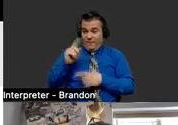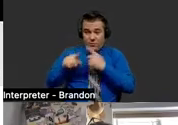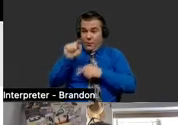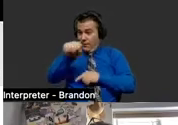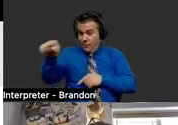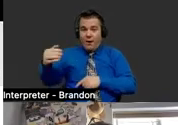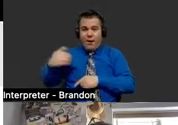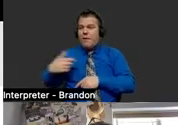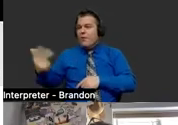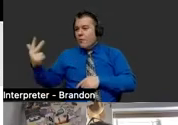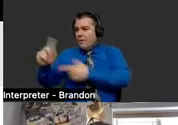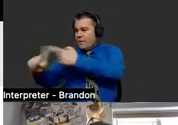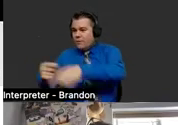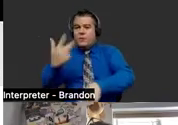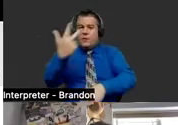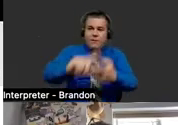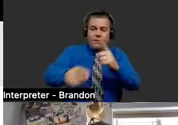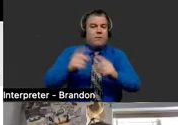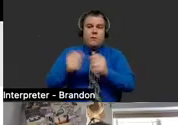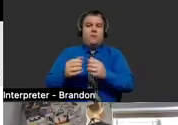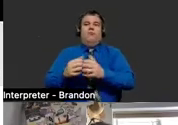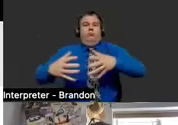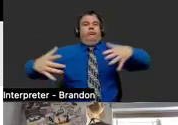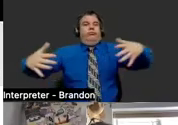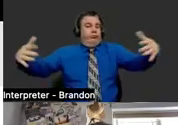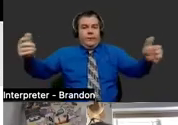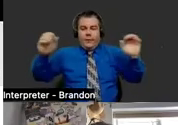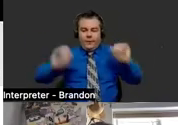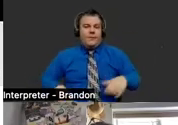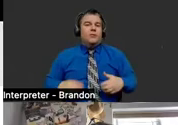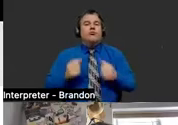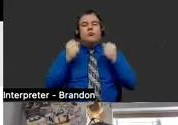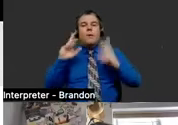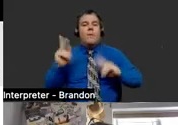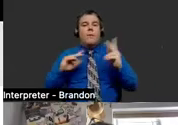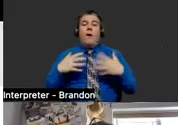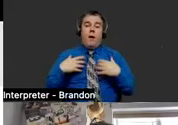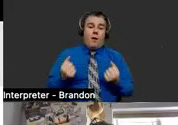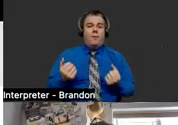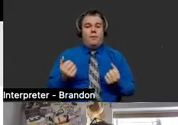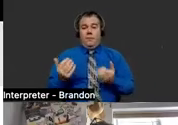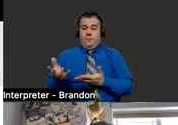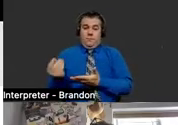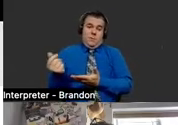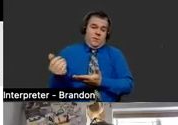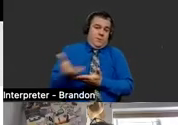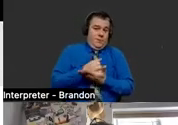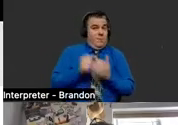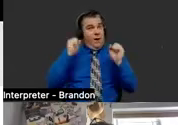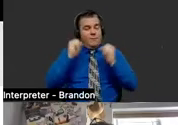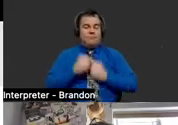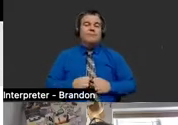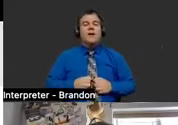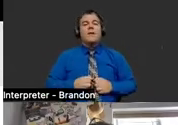multiply so many people's health and income. Yay for that. And then last but not least, don't forget,